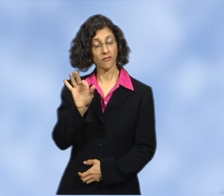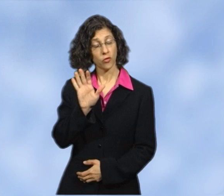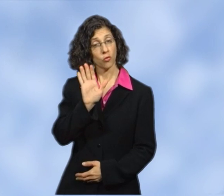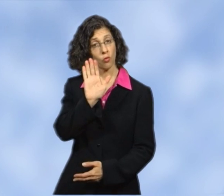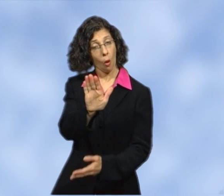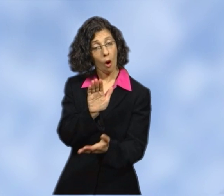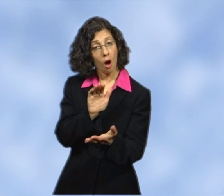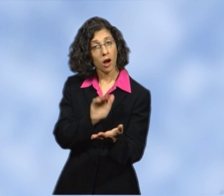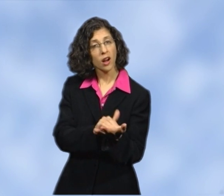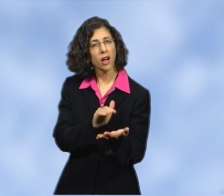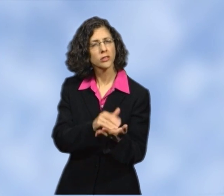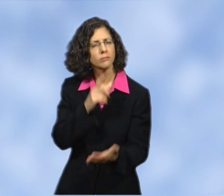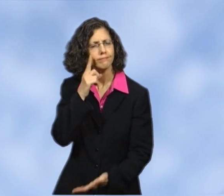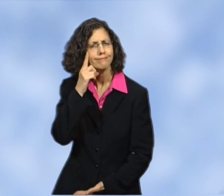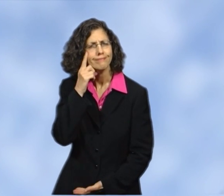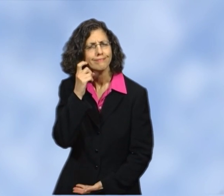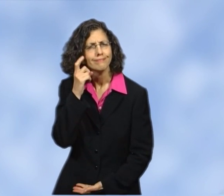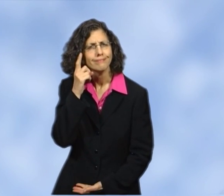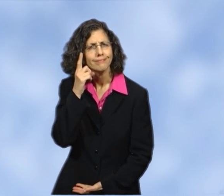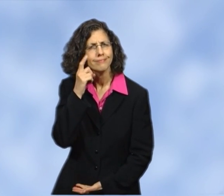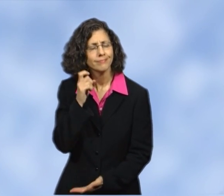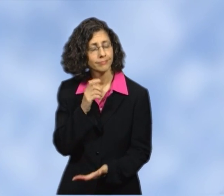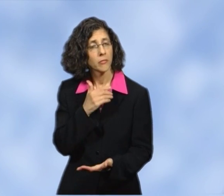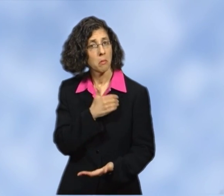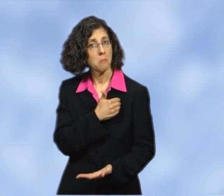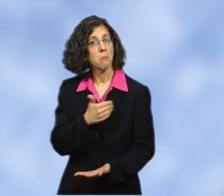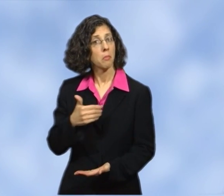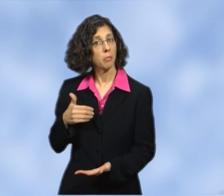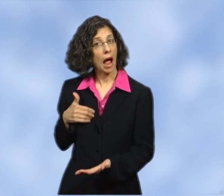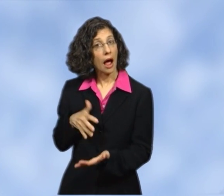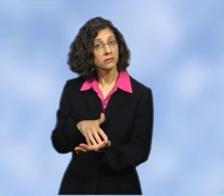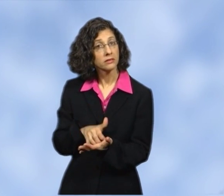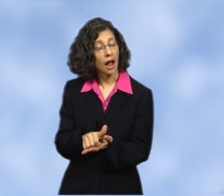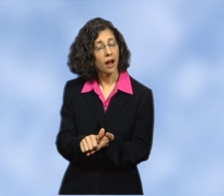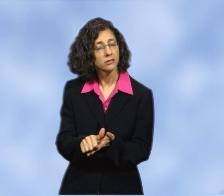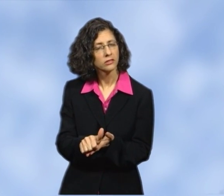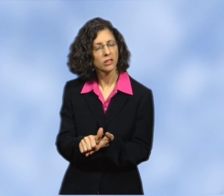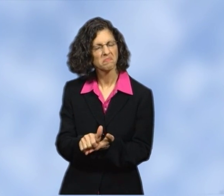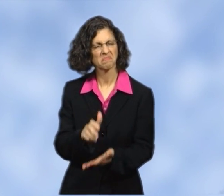If your doctor suspects you may have breast cancer,